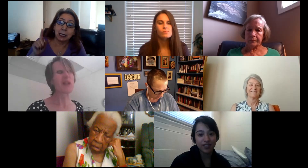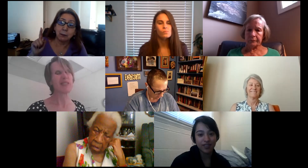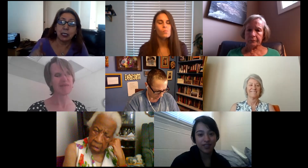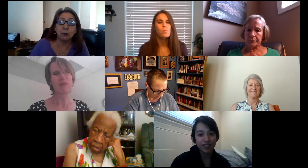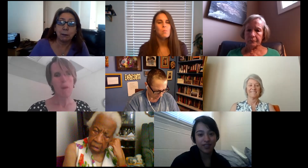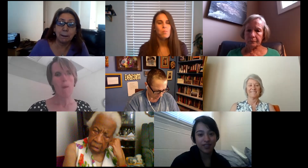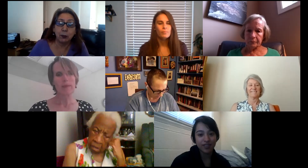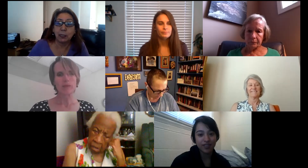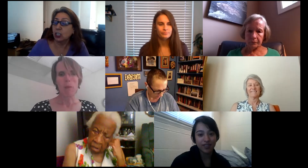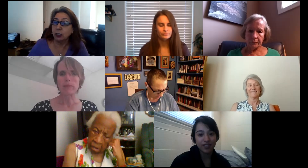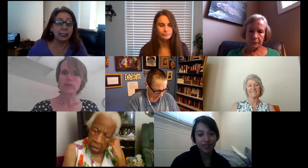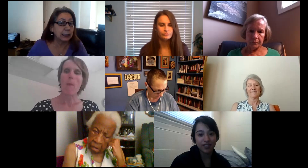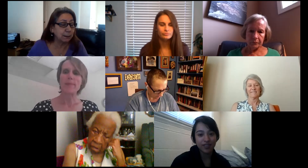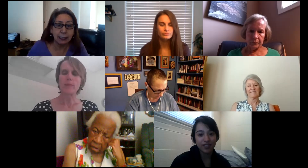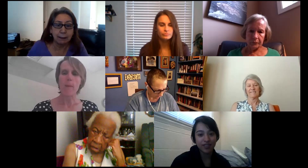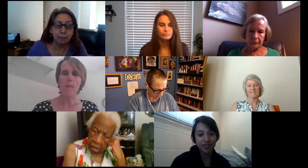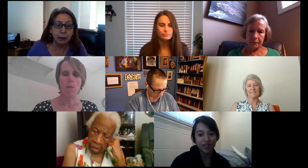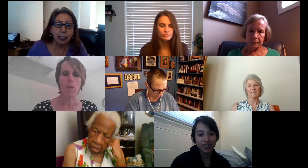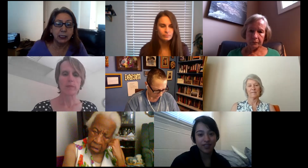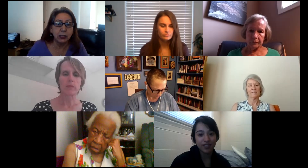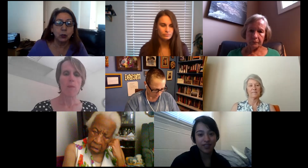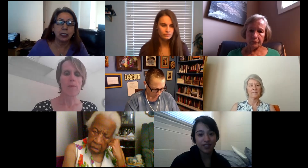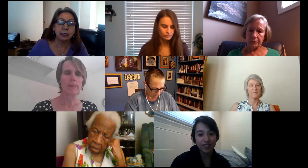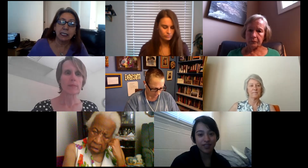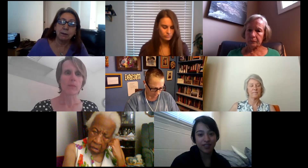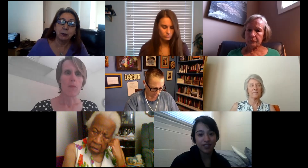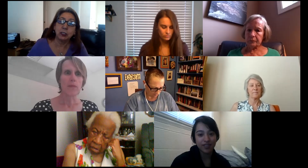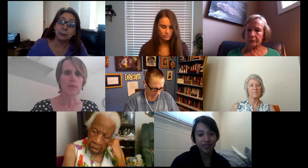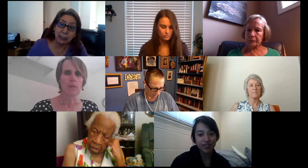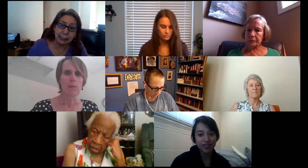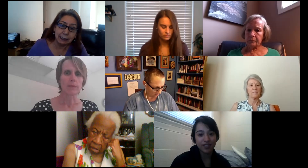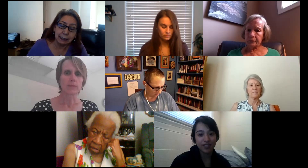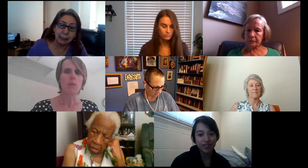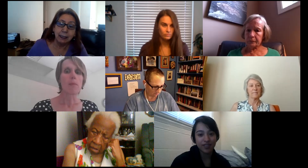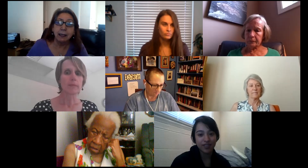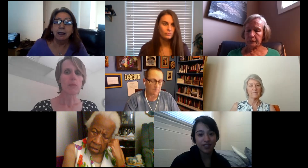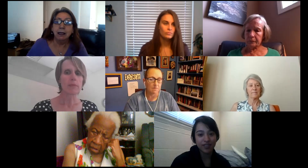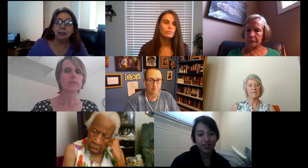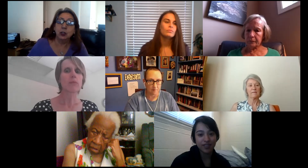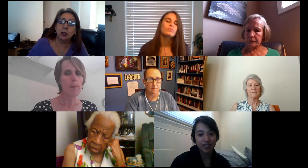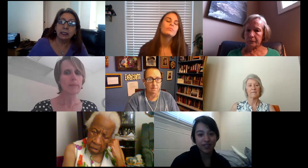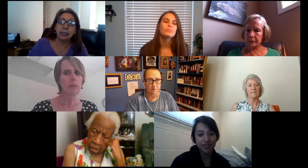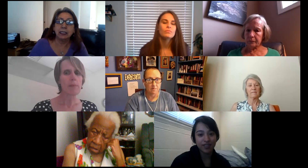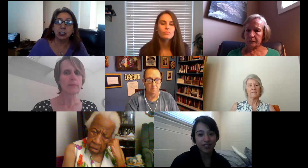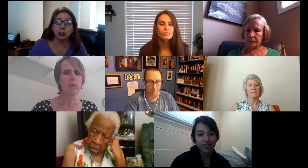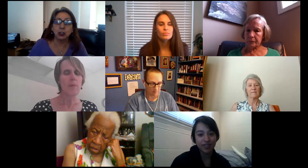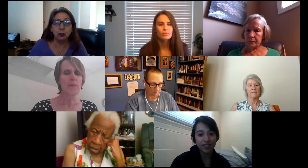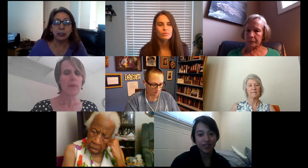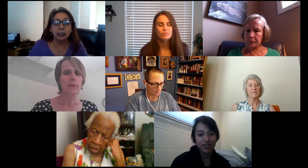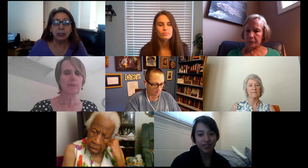time, you got to remember, my daughter didn't speak. I didn't know that deaf people could speak. Till one day, a teacher told me, I